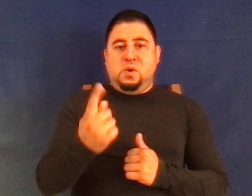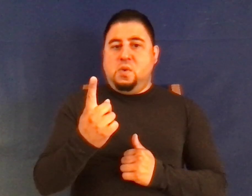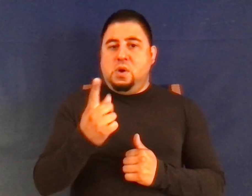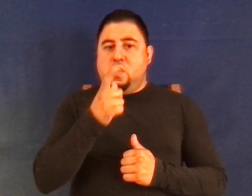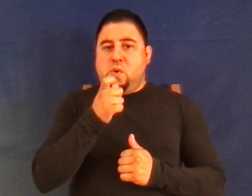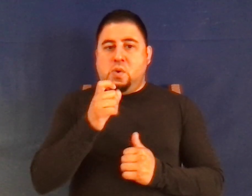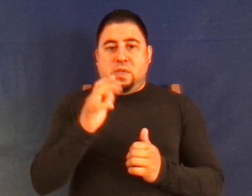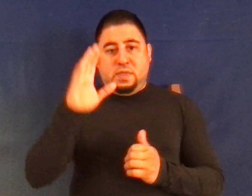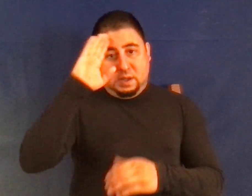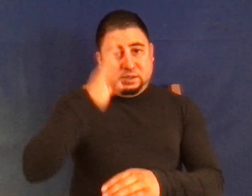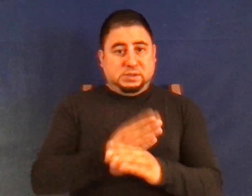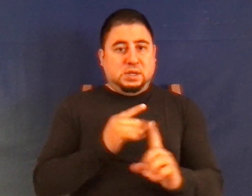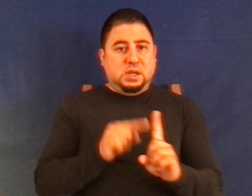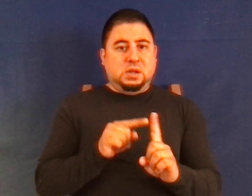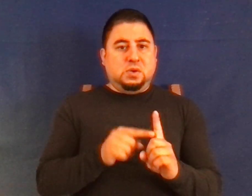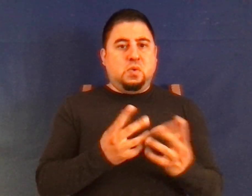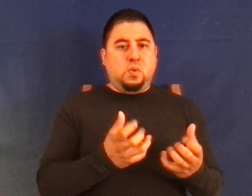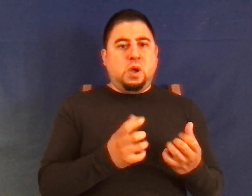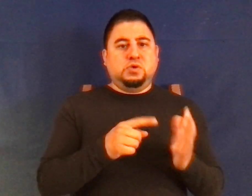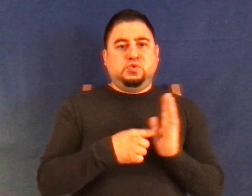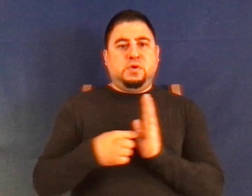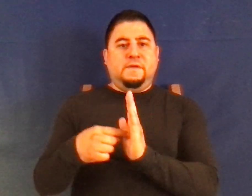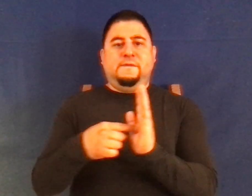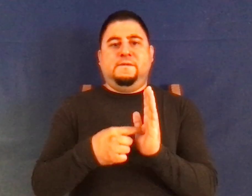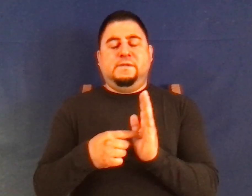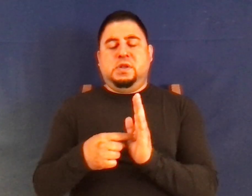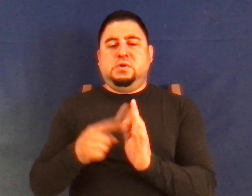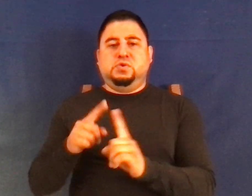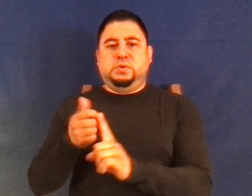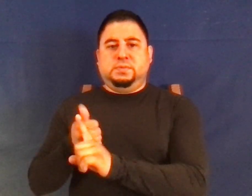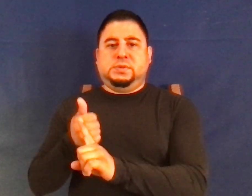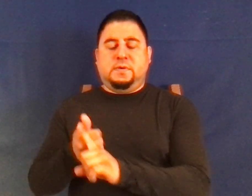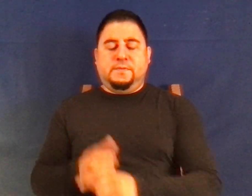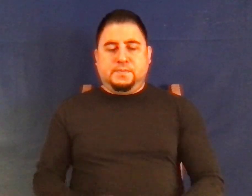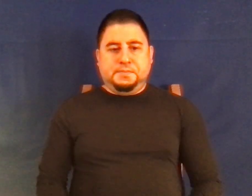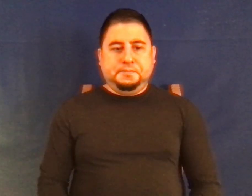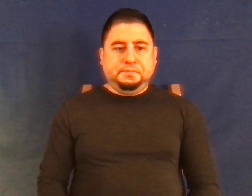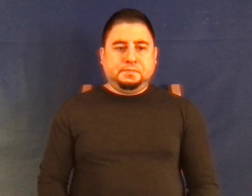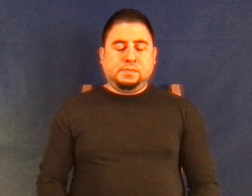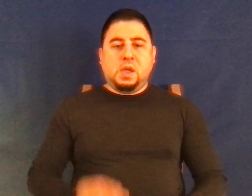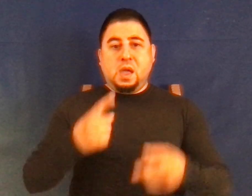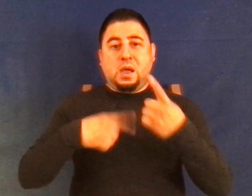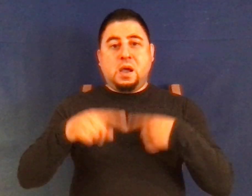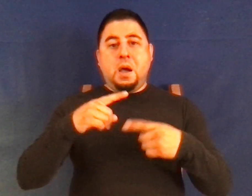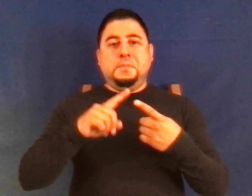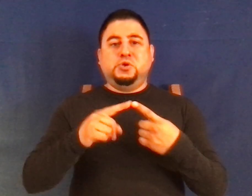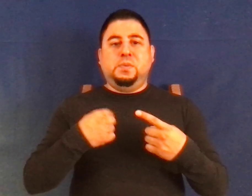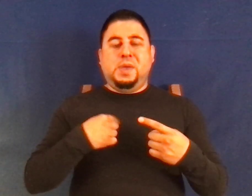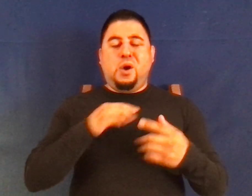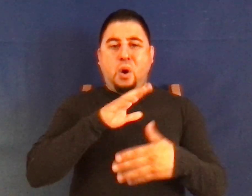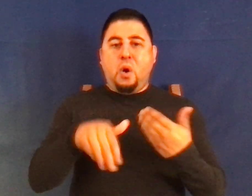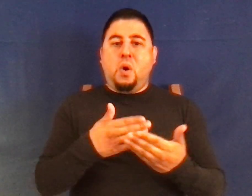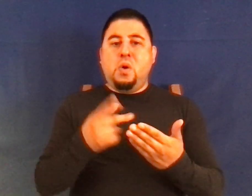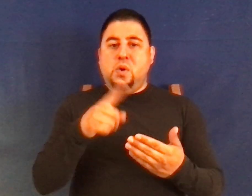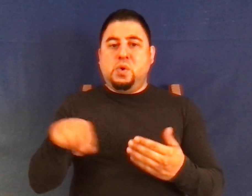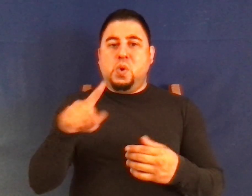Son wishes to reveal him. Come to me, all you who labor and are